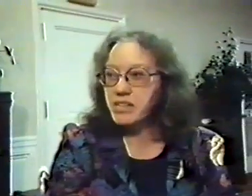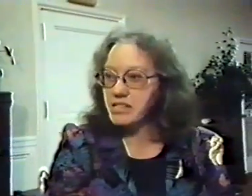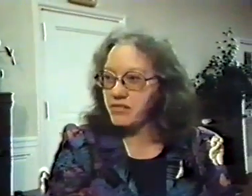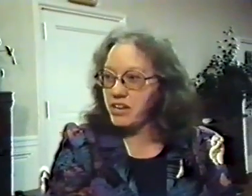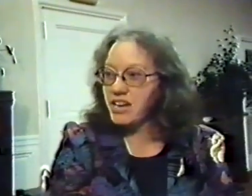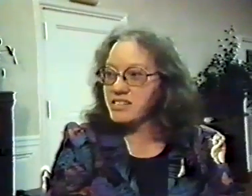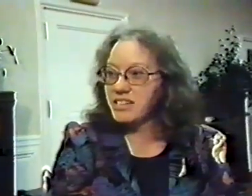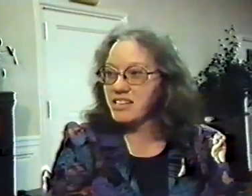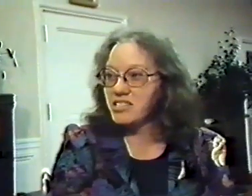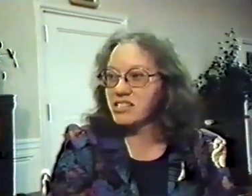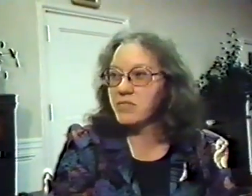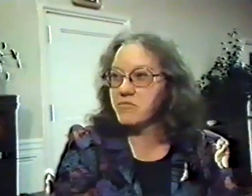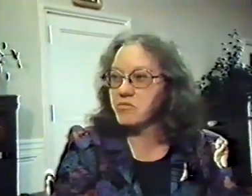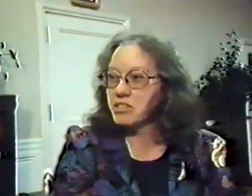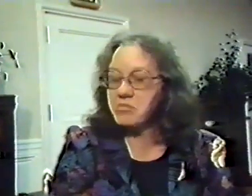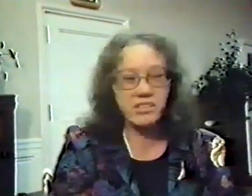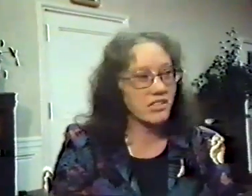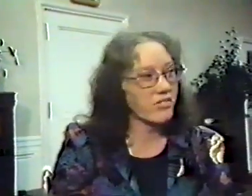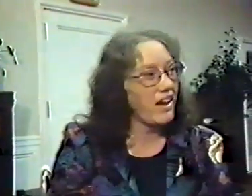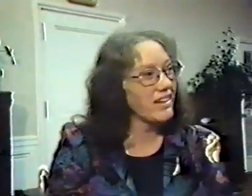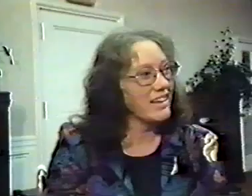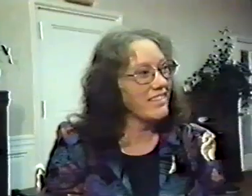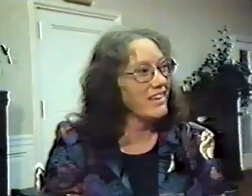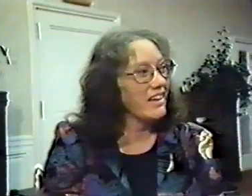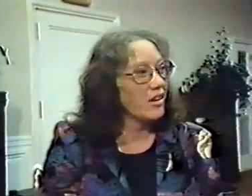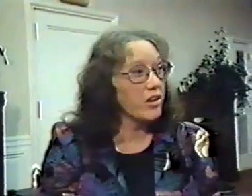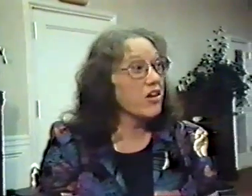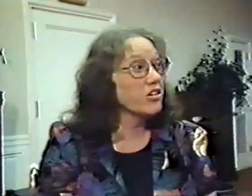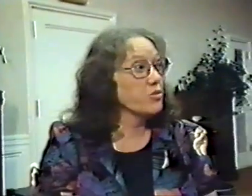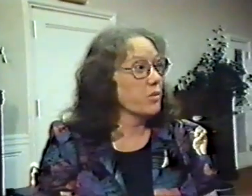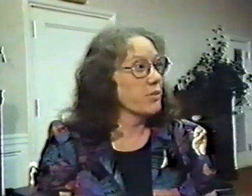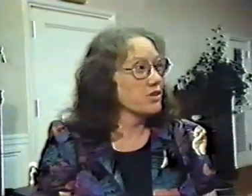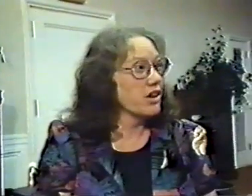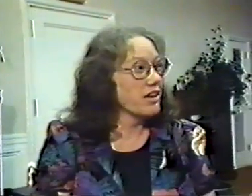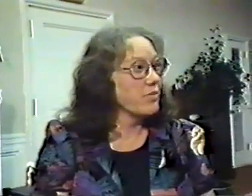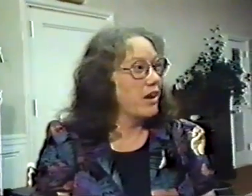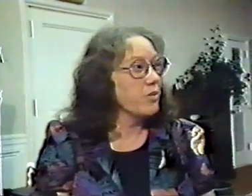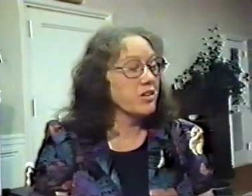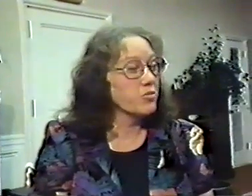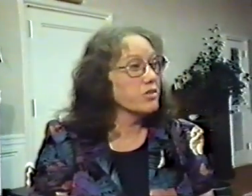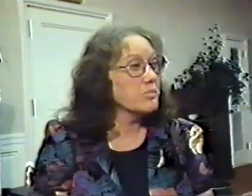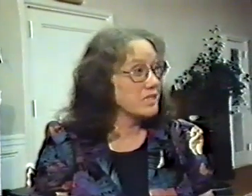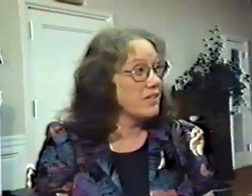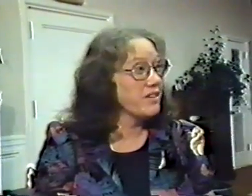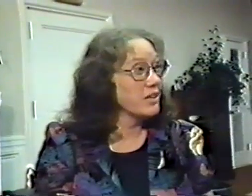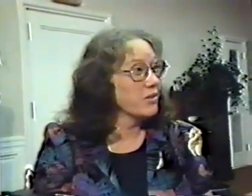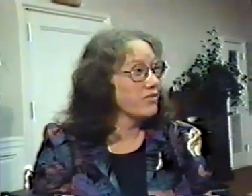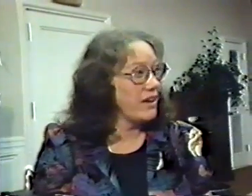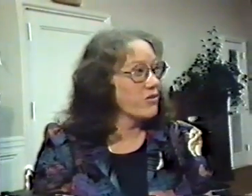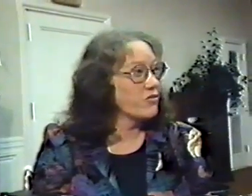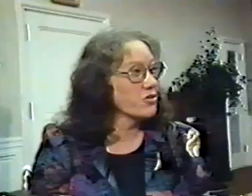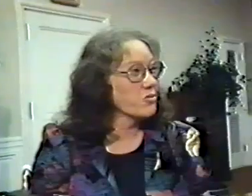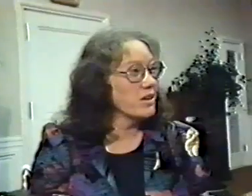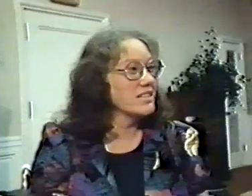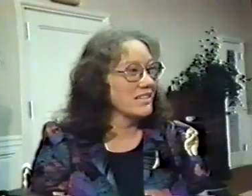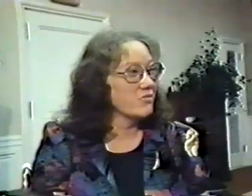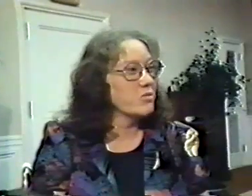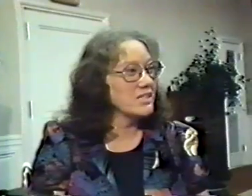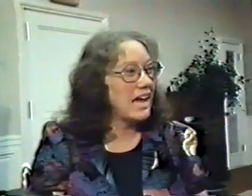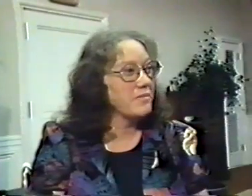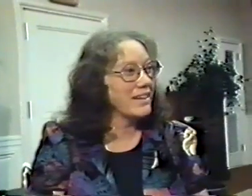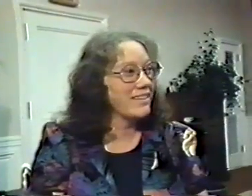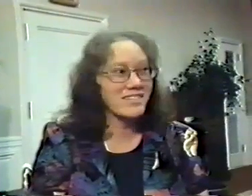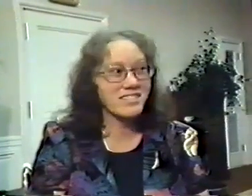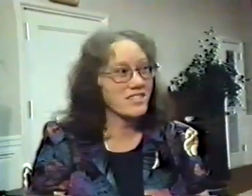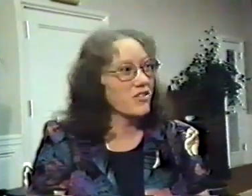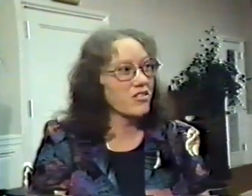organizing for weeks in advance and had just come from a really militant rally, and we all knew what we were talking about. We knew real specifically what 504 was and what